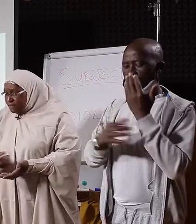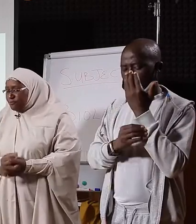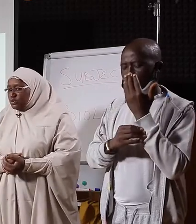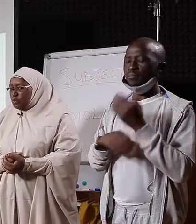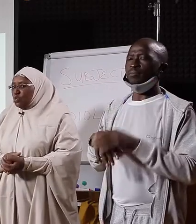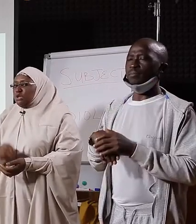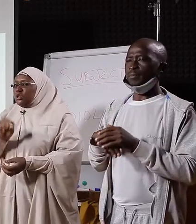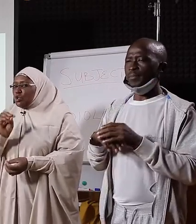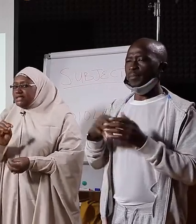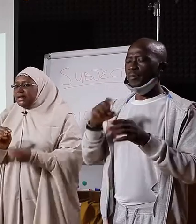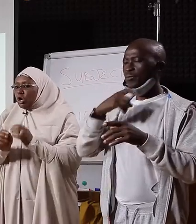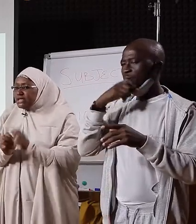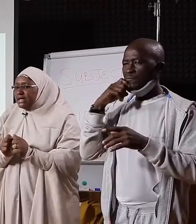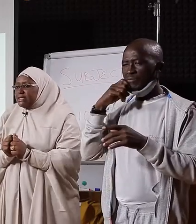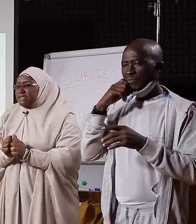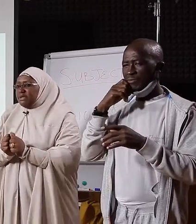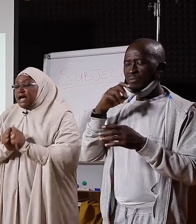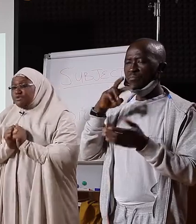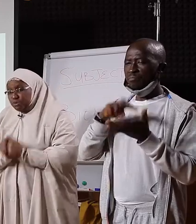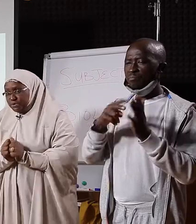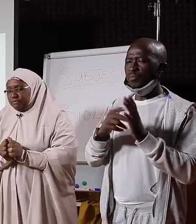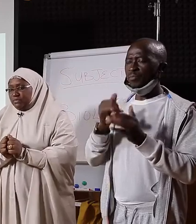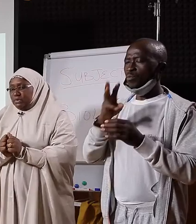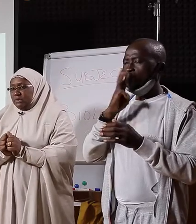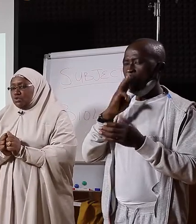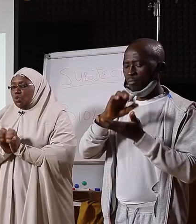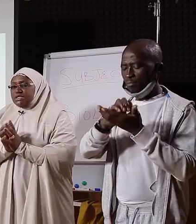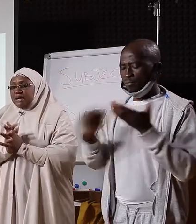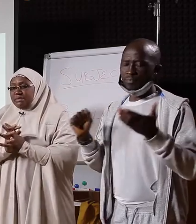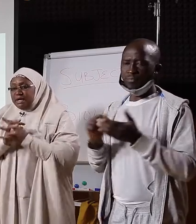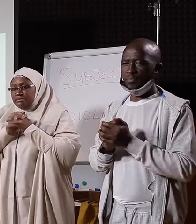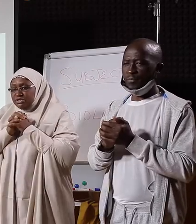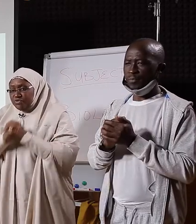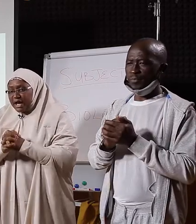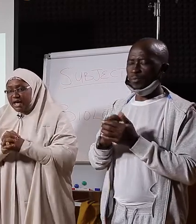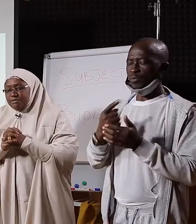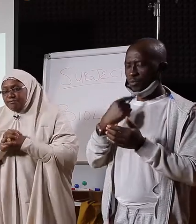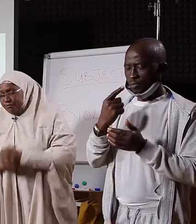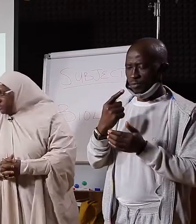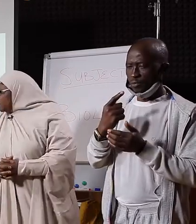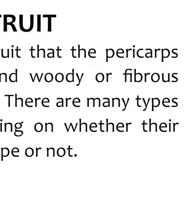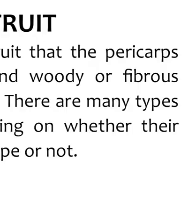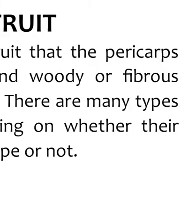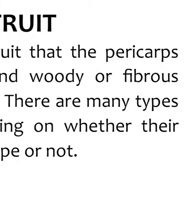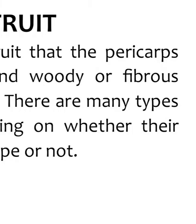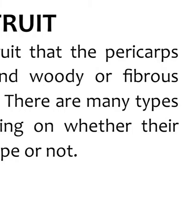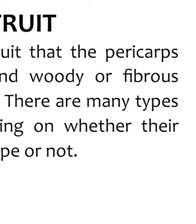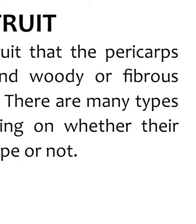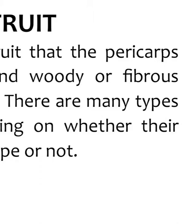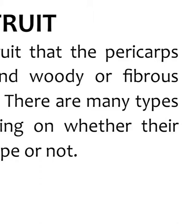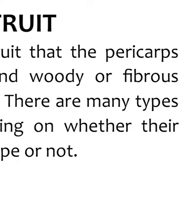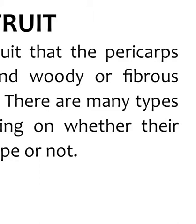of dry fruits, we mean those that the content has been absorbed. So we term them dry fruit. So